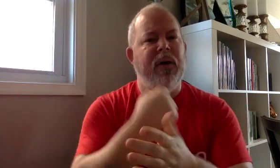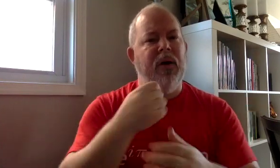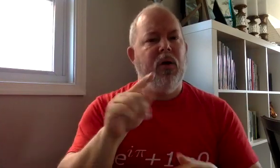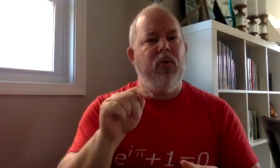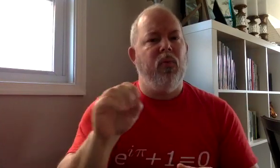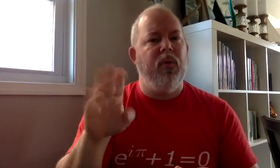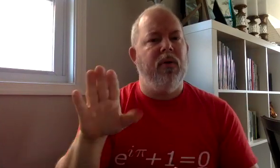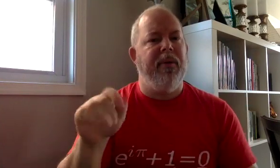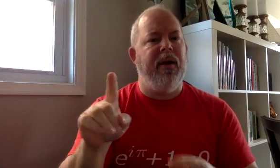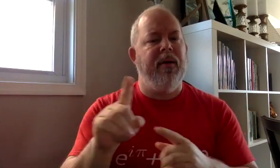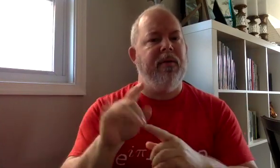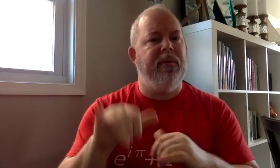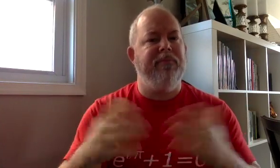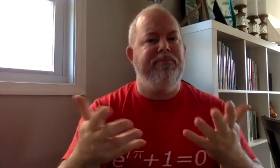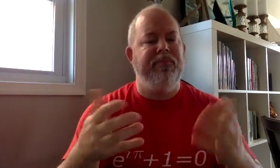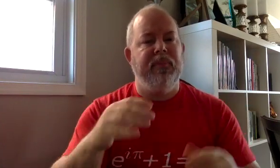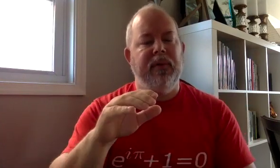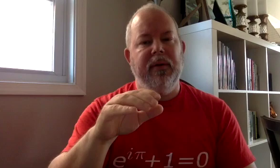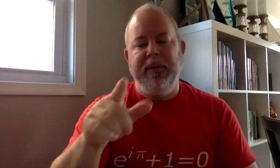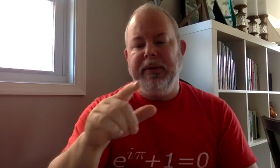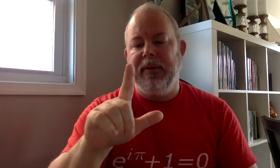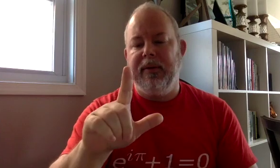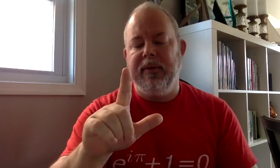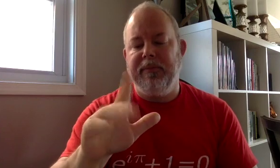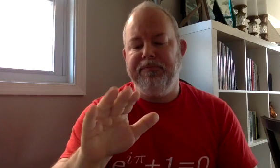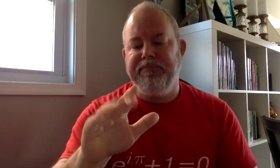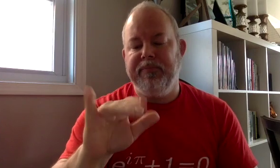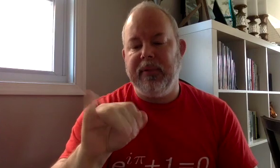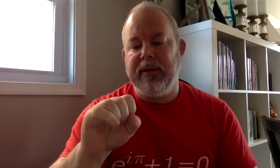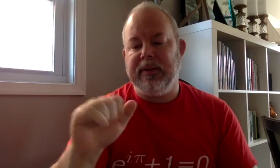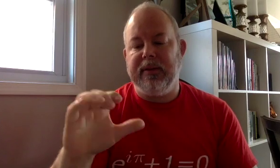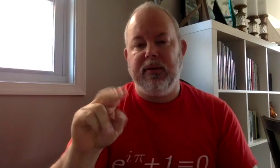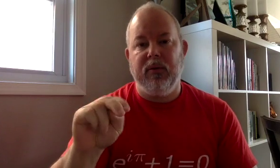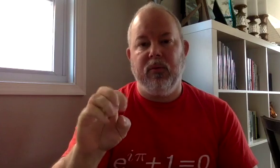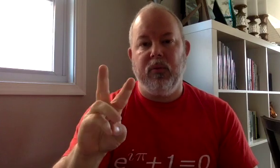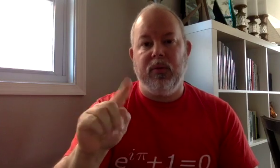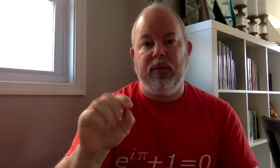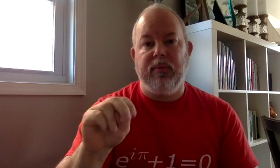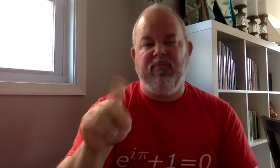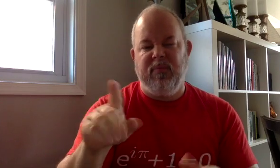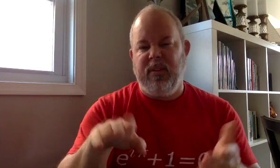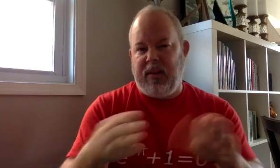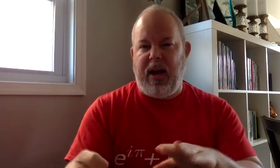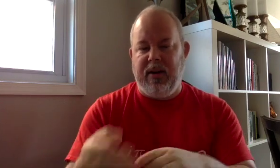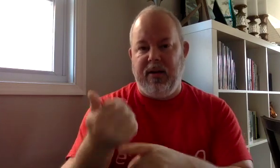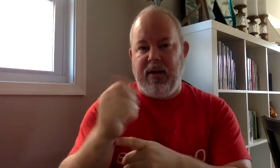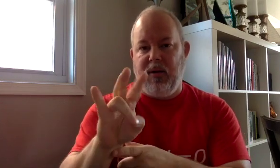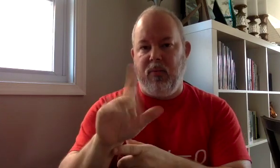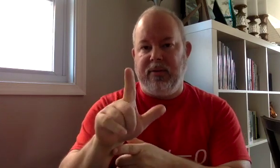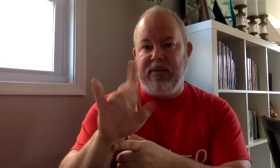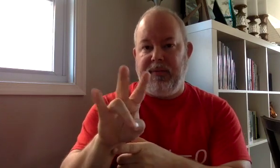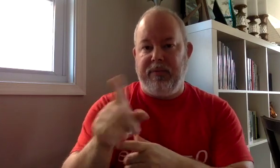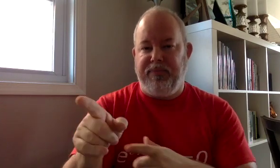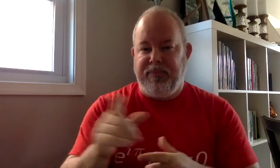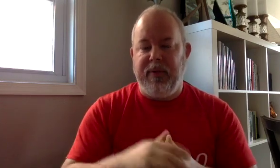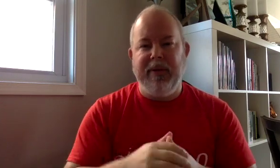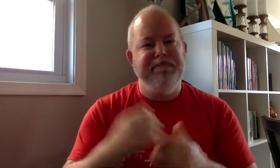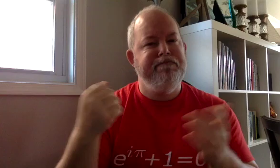denying that any request was made. National Security Advisor Jake Sullivan today met with China's top diplomat in Rome and tells NBC's